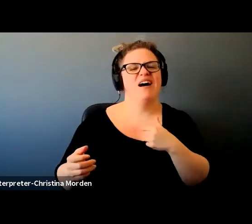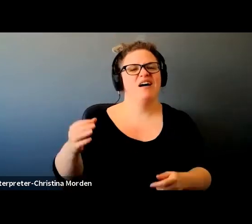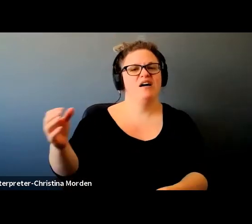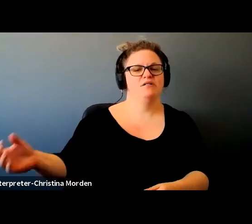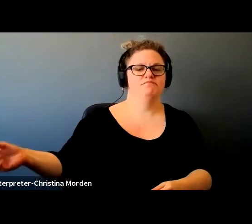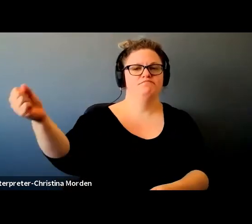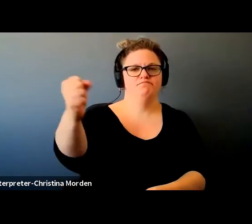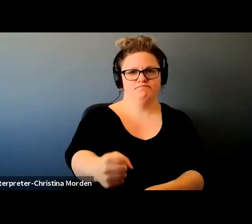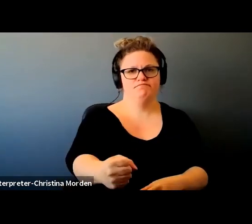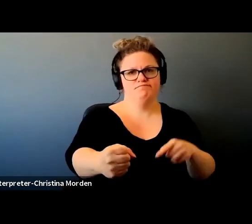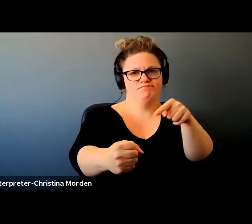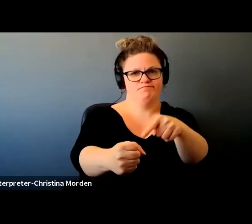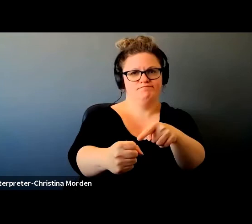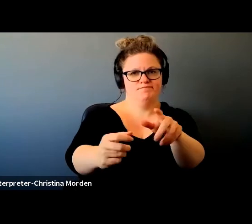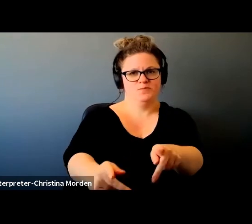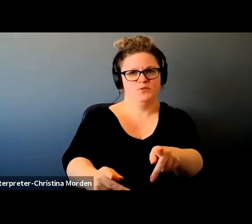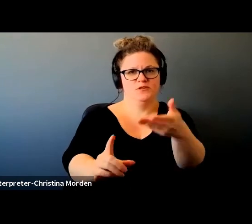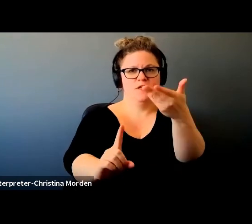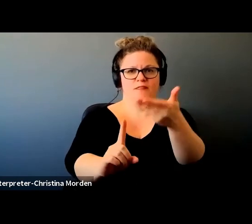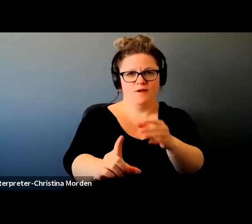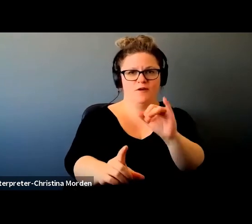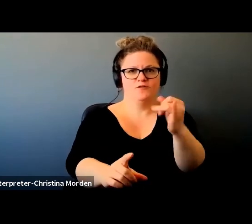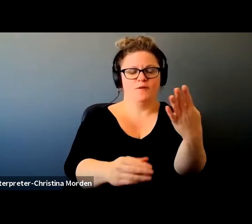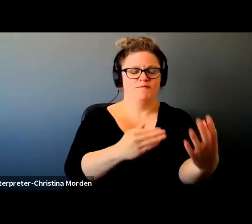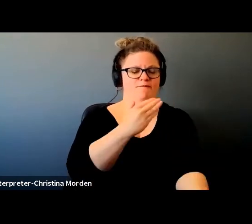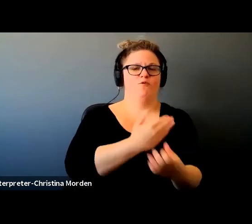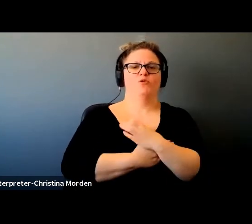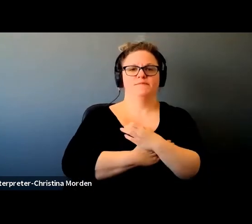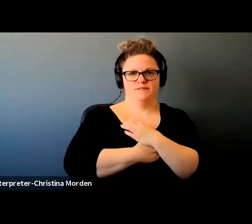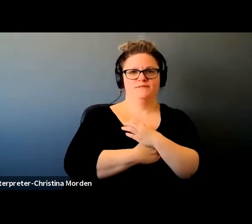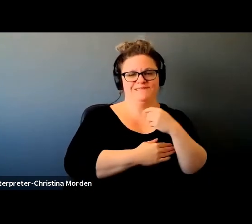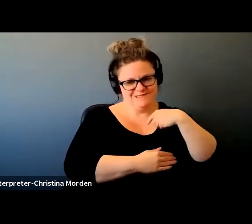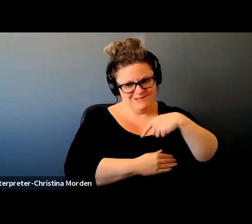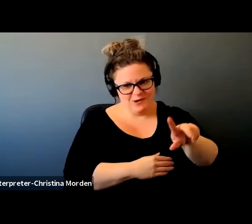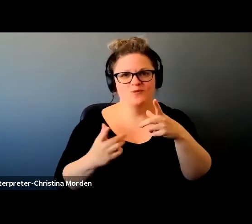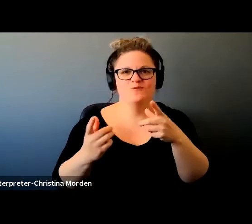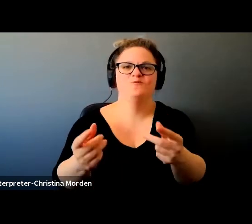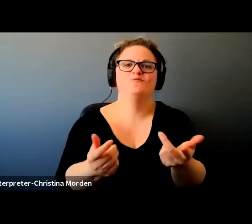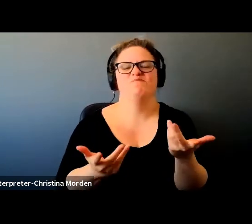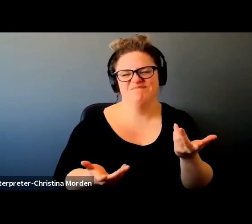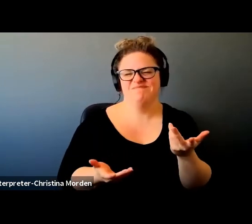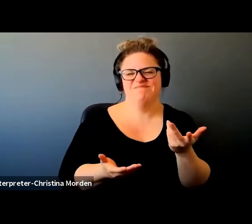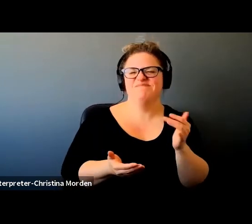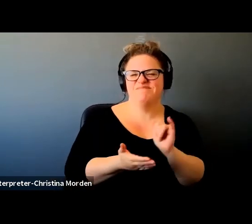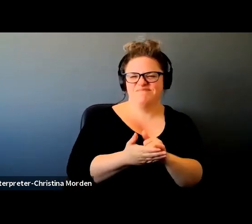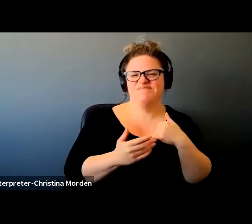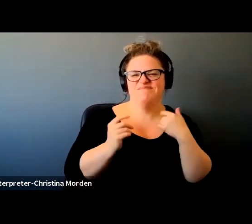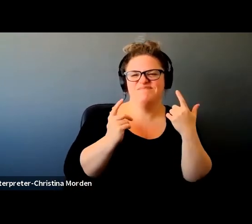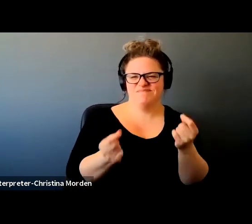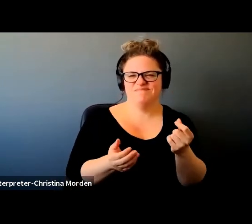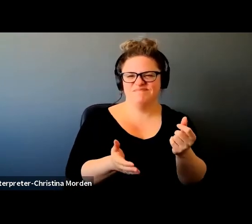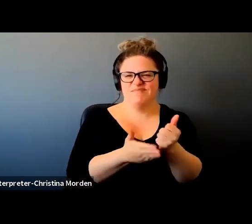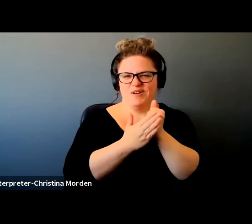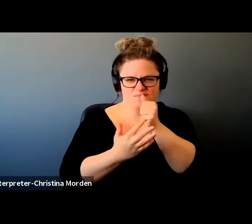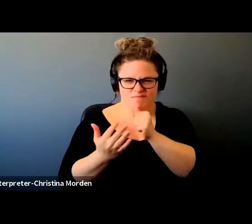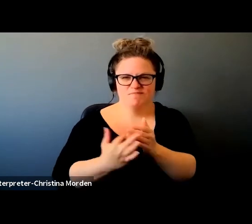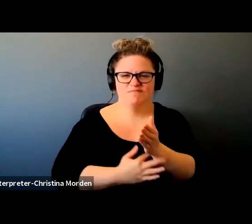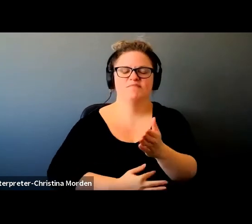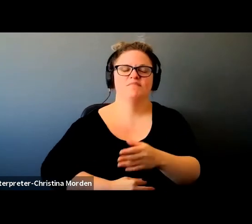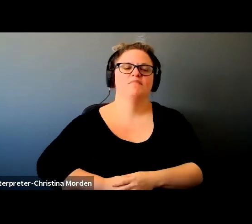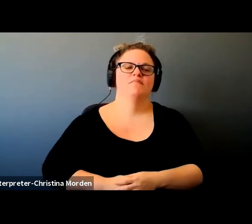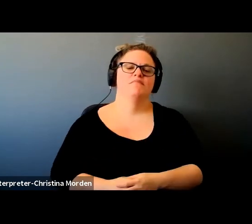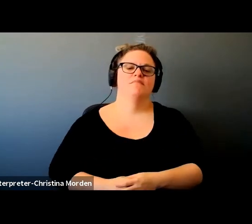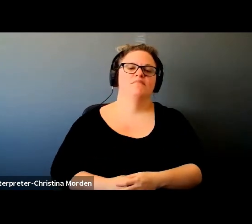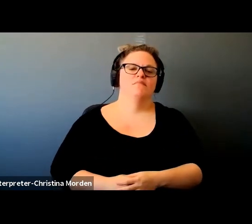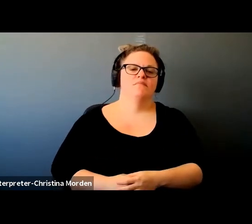job is to actually force me to do those things. So that's kind of something that I do. And other things